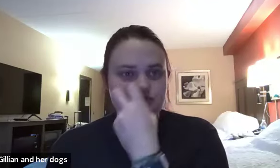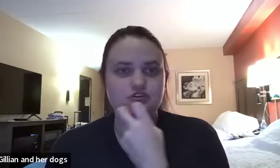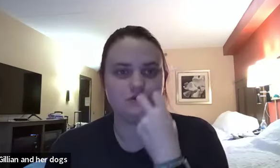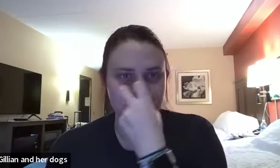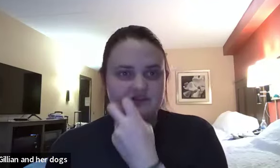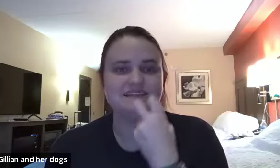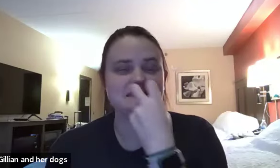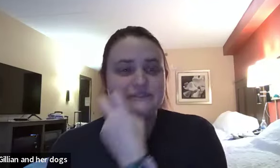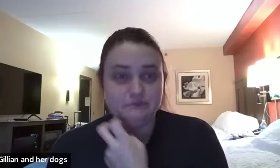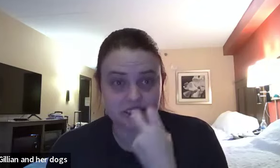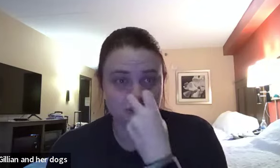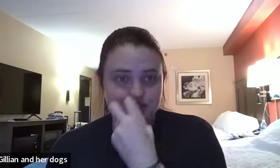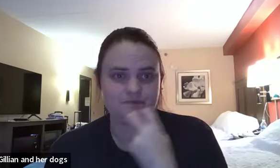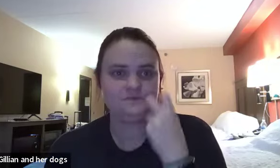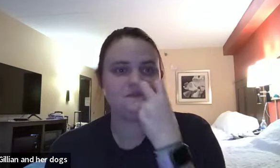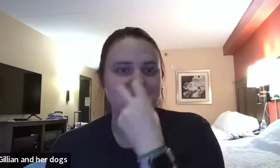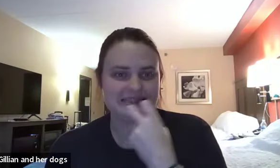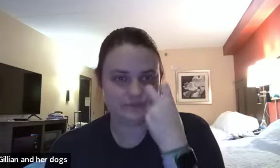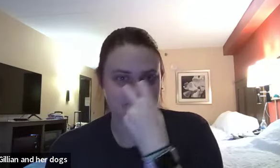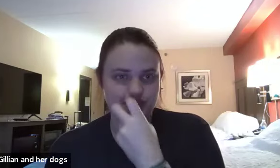circle motion. This is speech, speech.